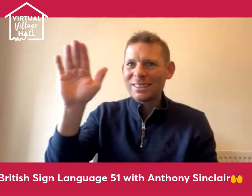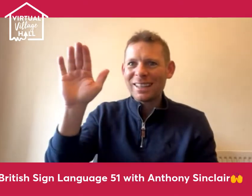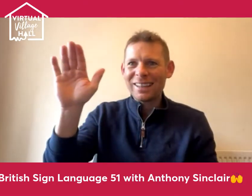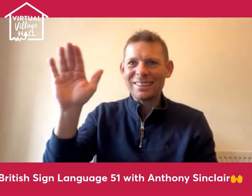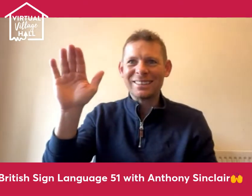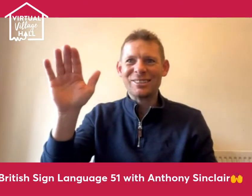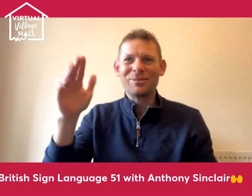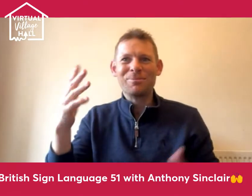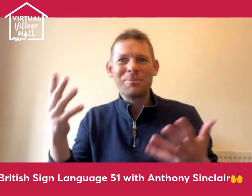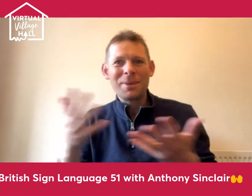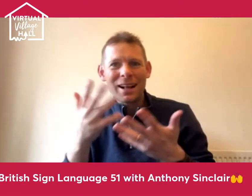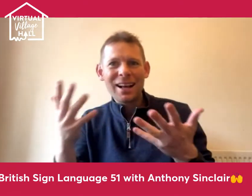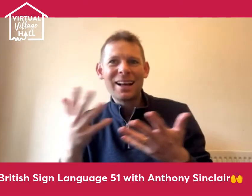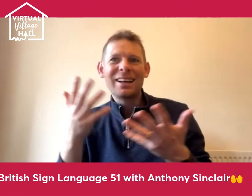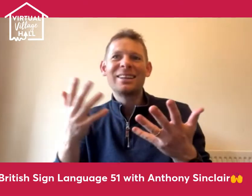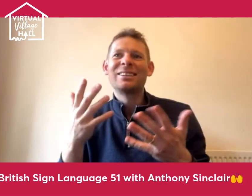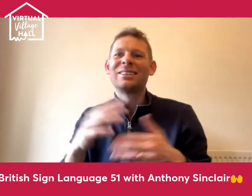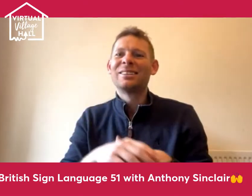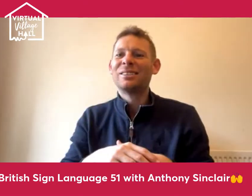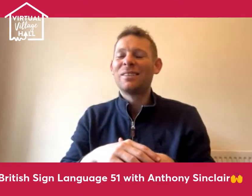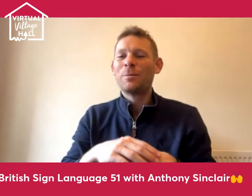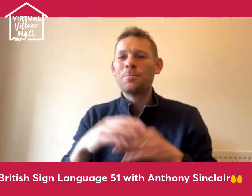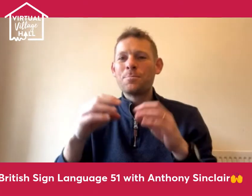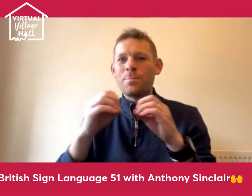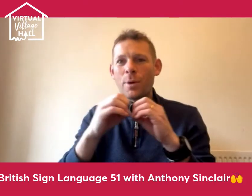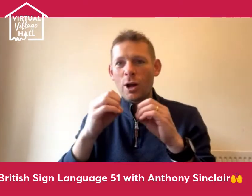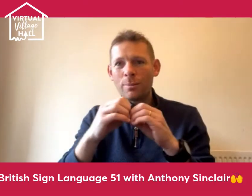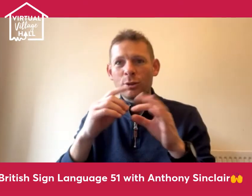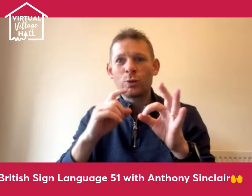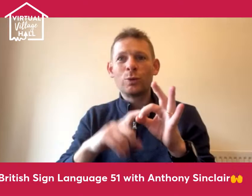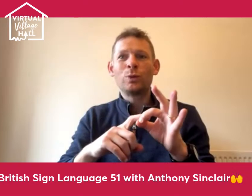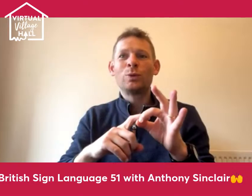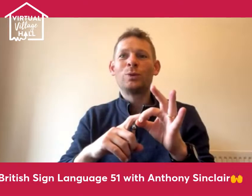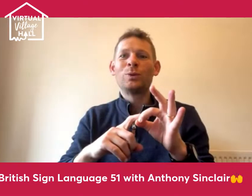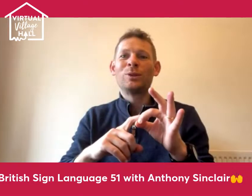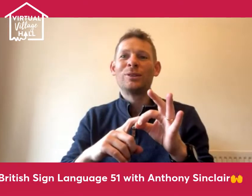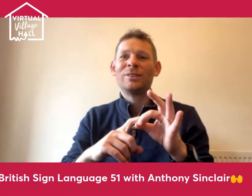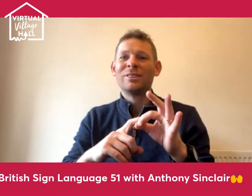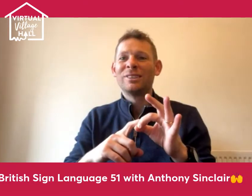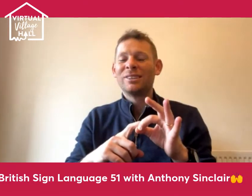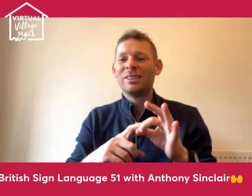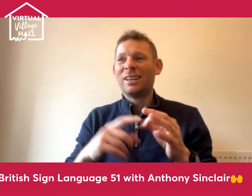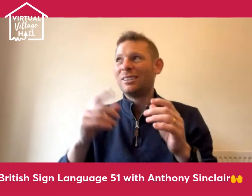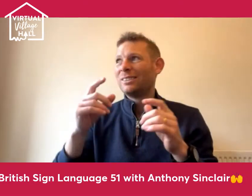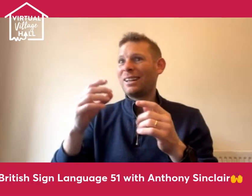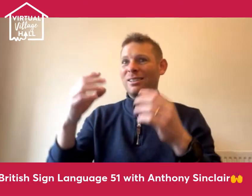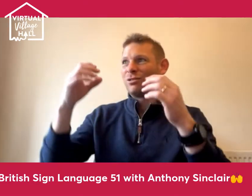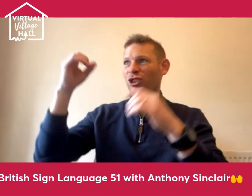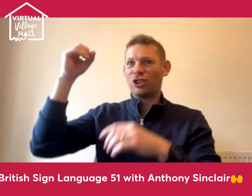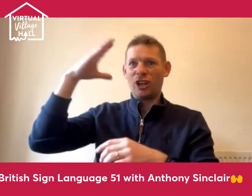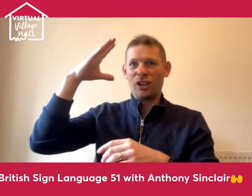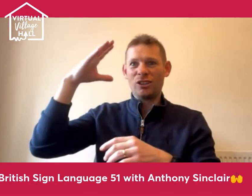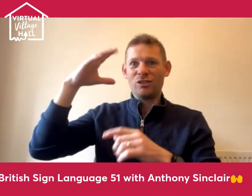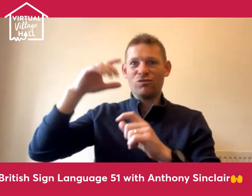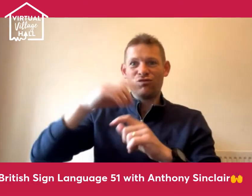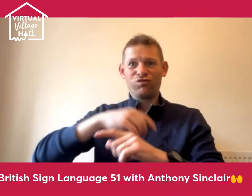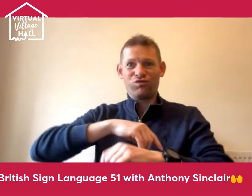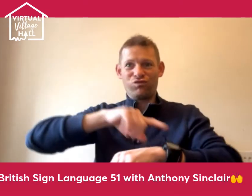because I love being outside and I love playing with the children outside, love having barbecues, love